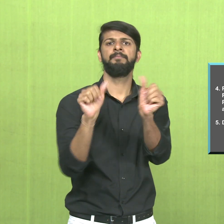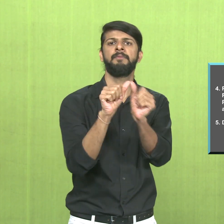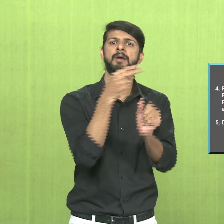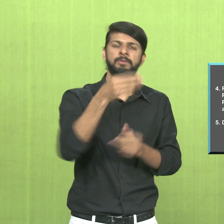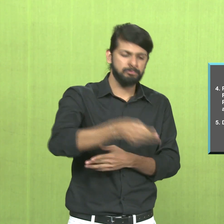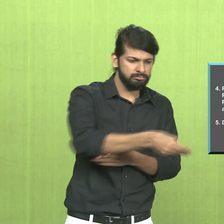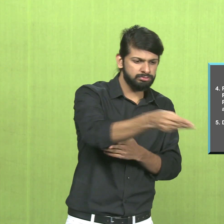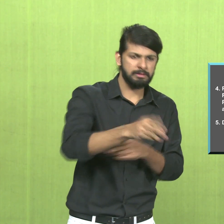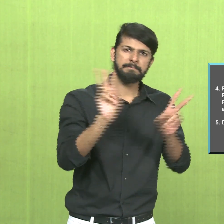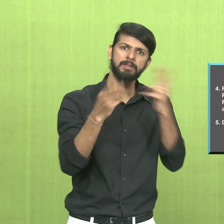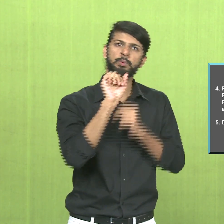MANDANA, Mandana.